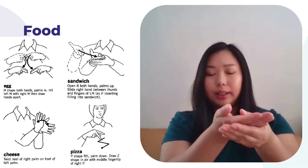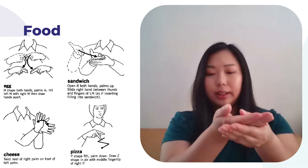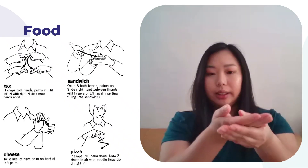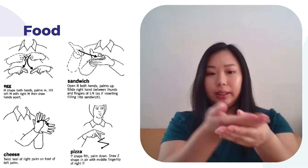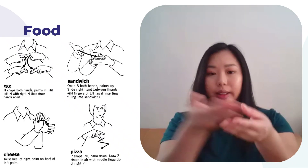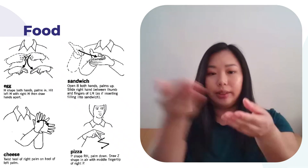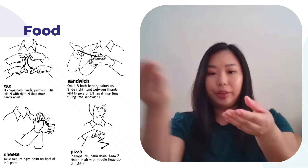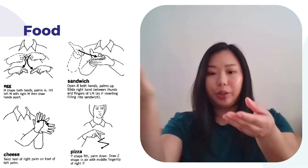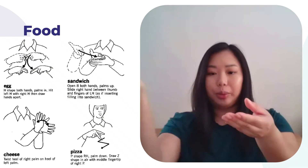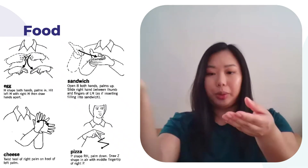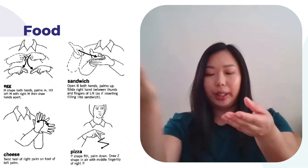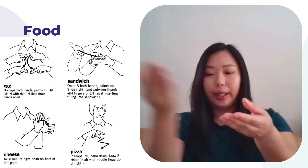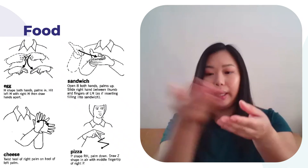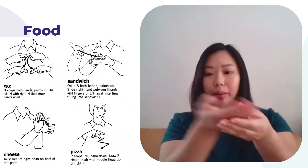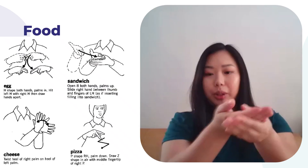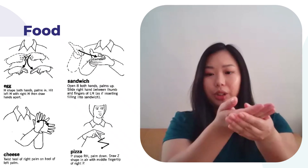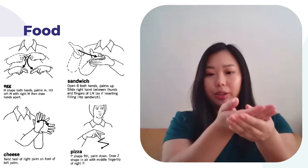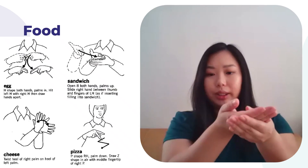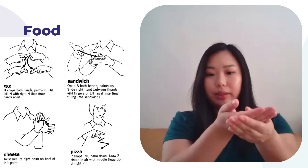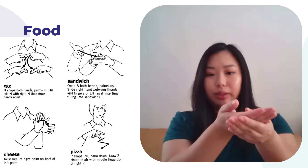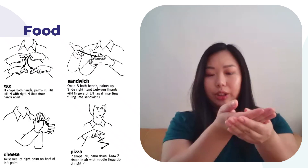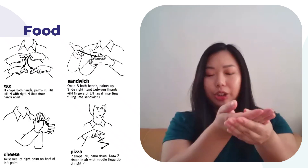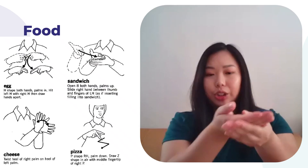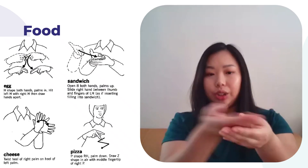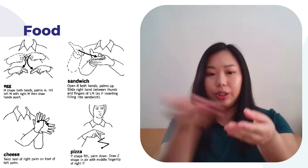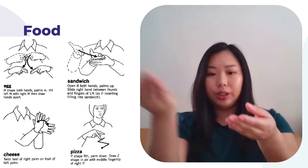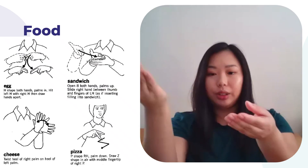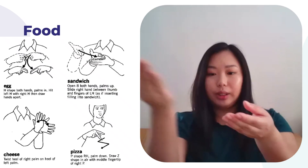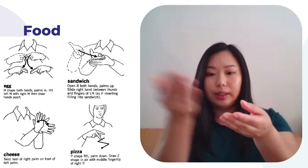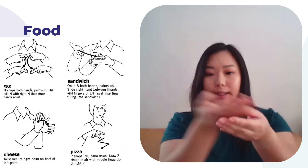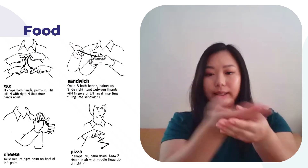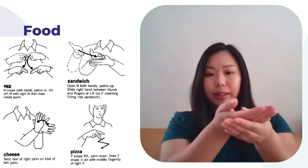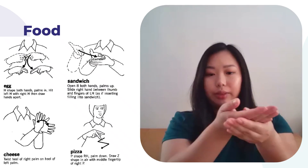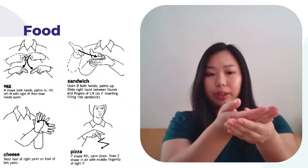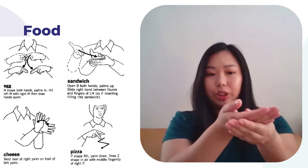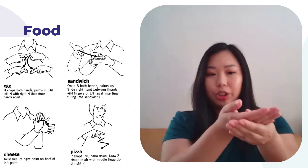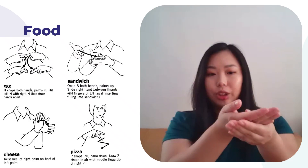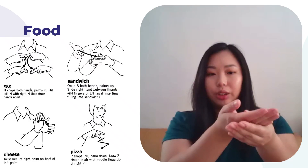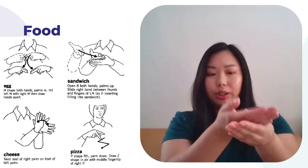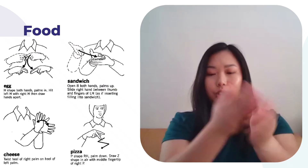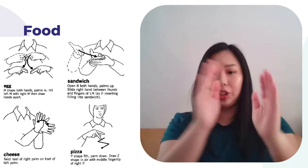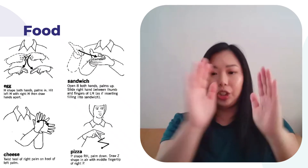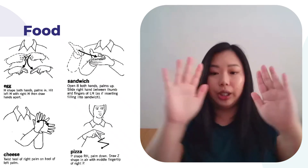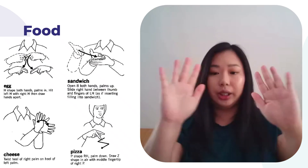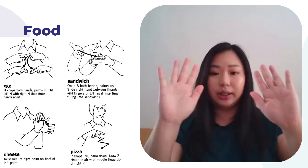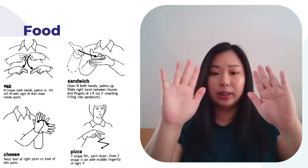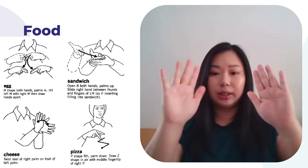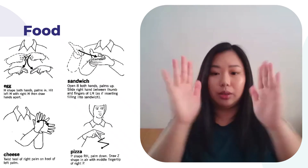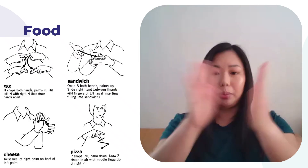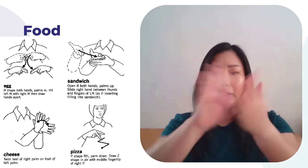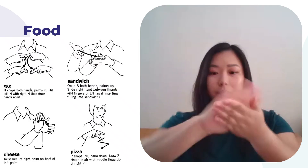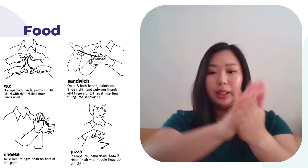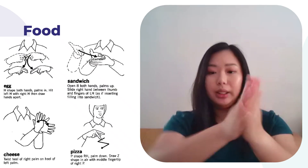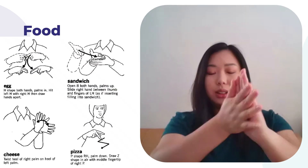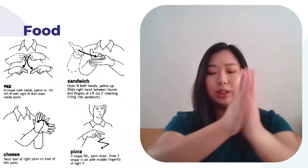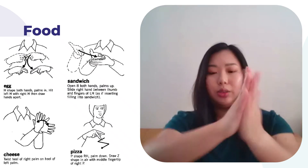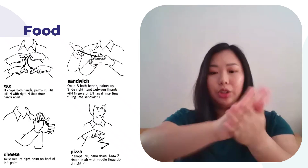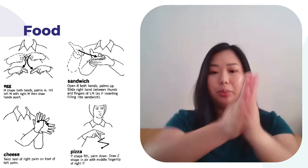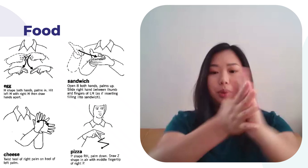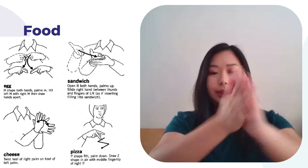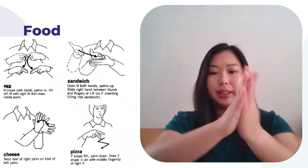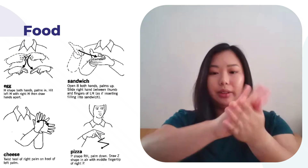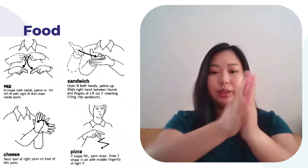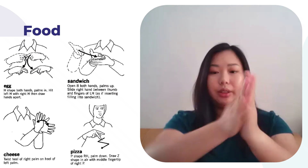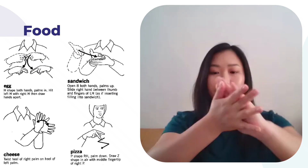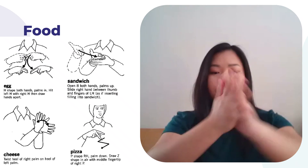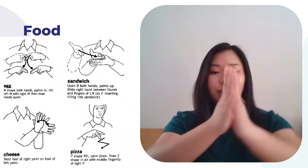in, as if you're putting ham into your sandwich. Sandwich. Cheese, open hands, squish your